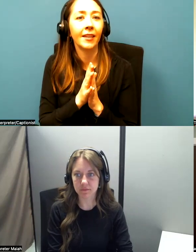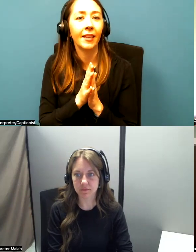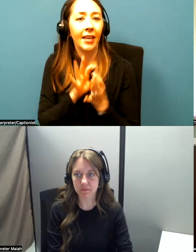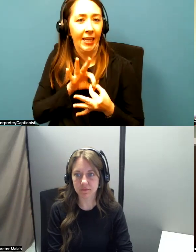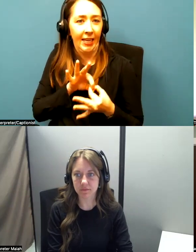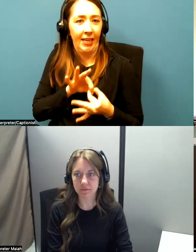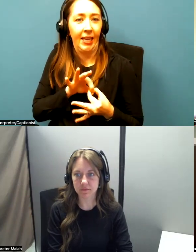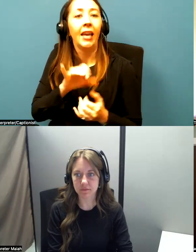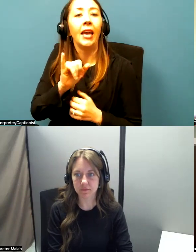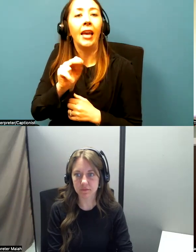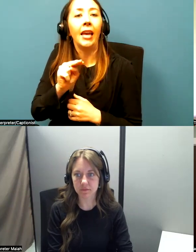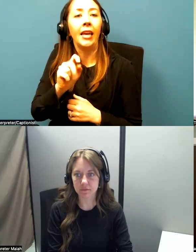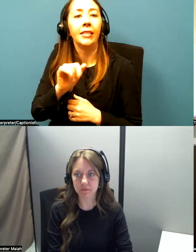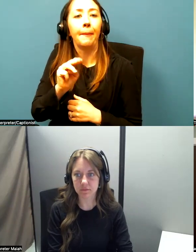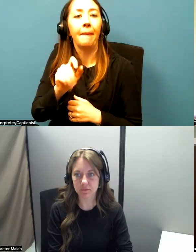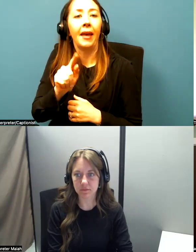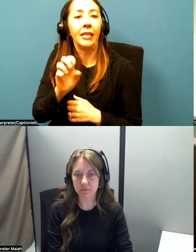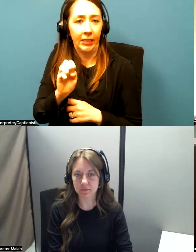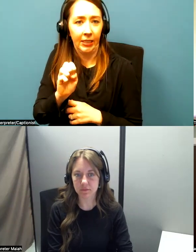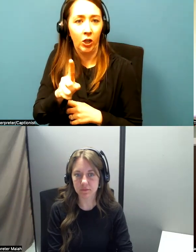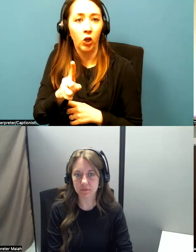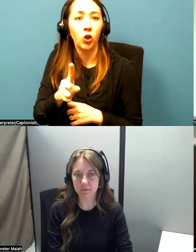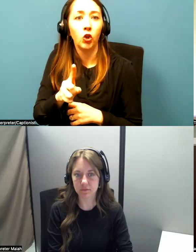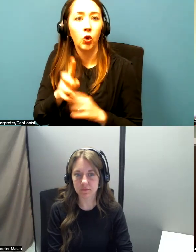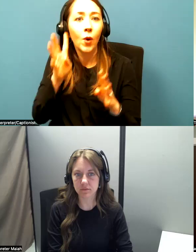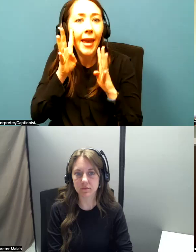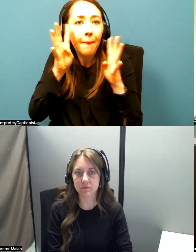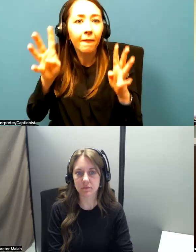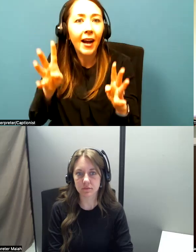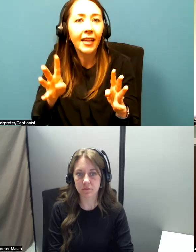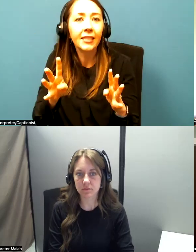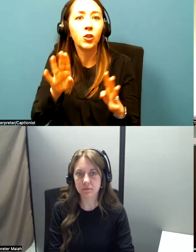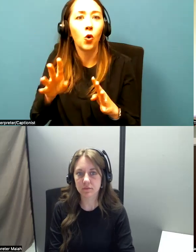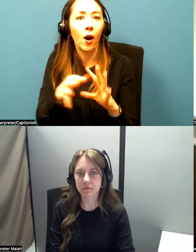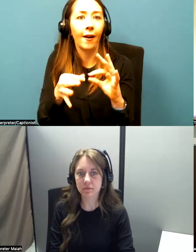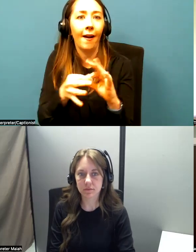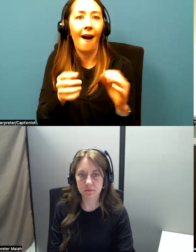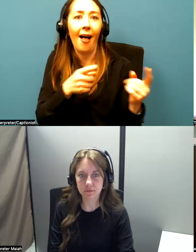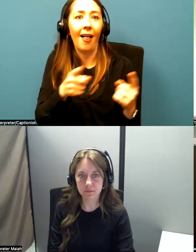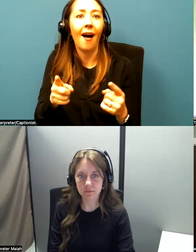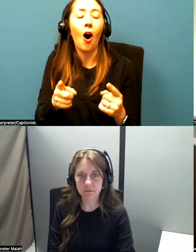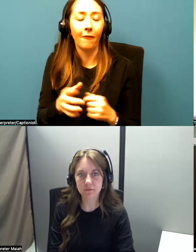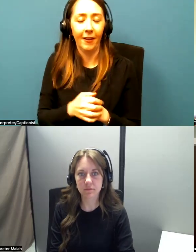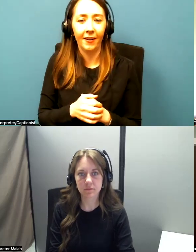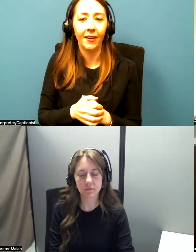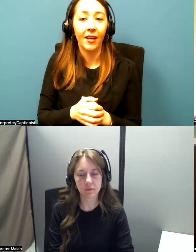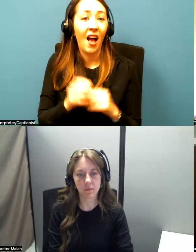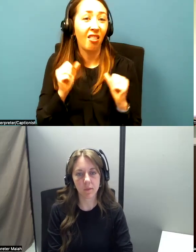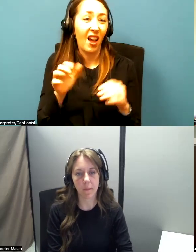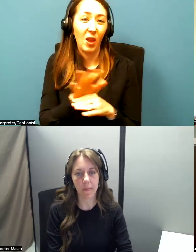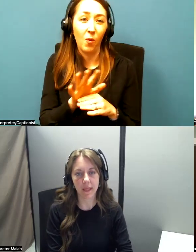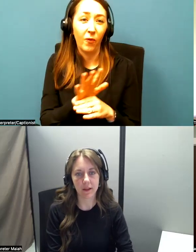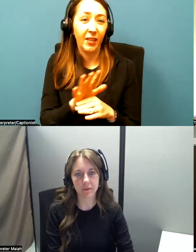intimate and it, you improvise a lot, a lot of the moments from the movies that we